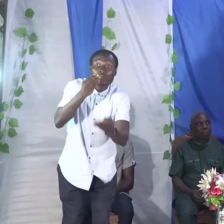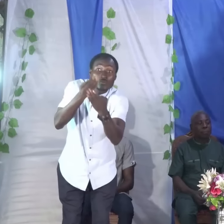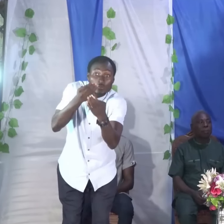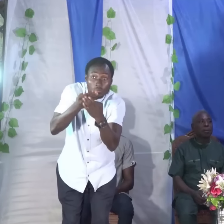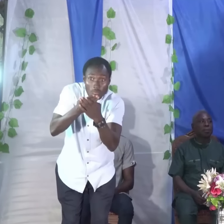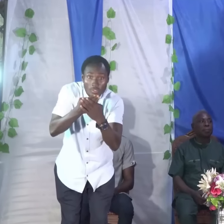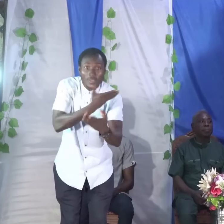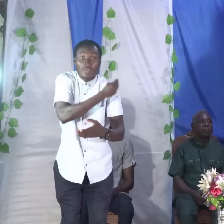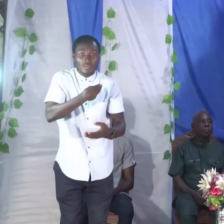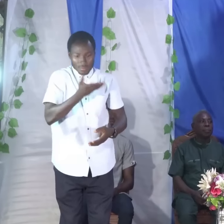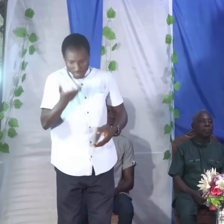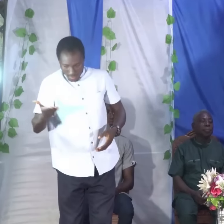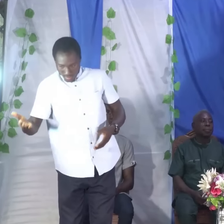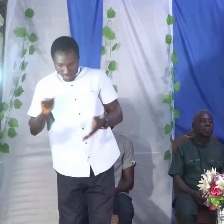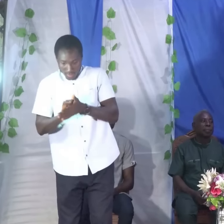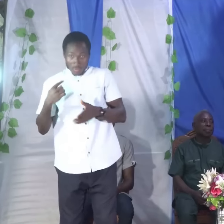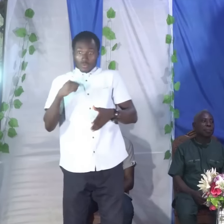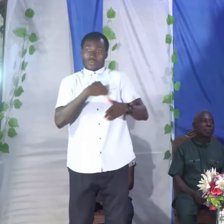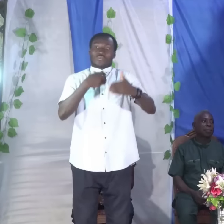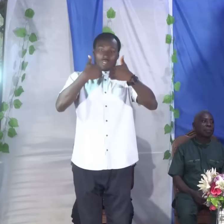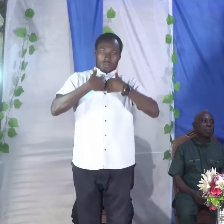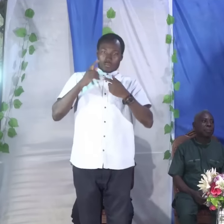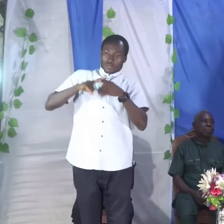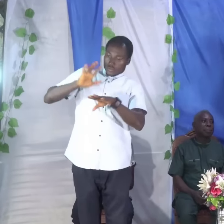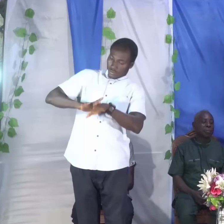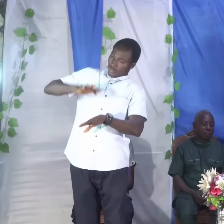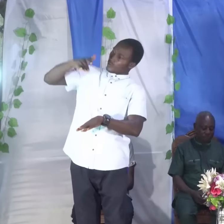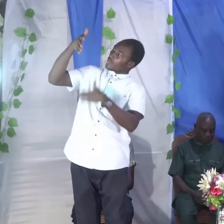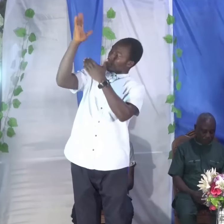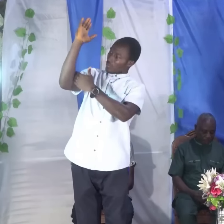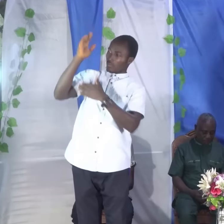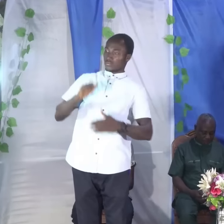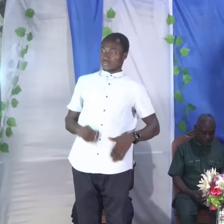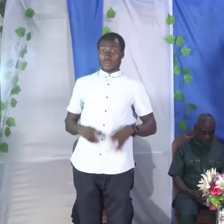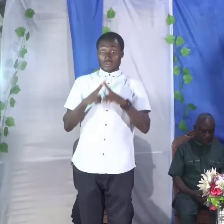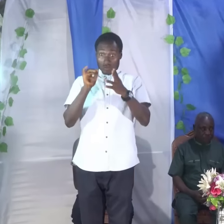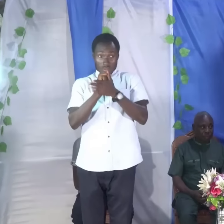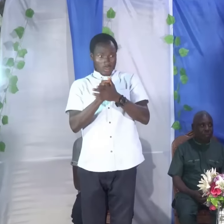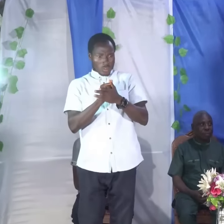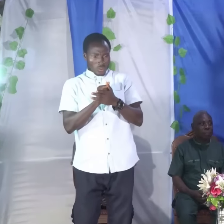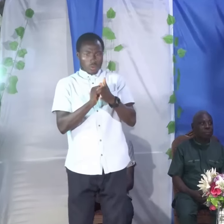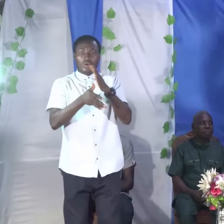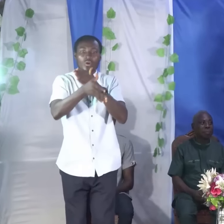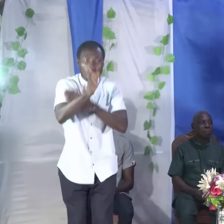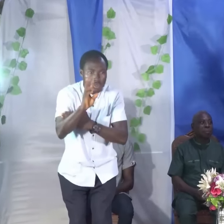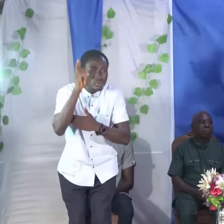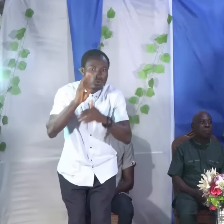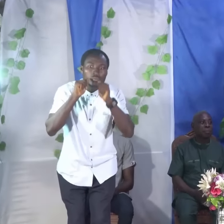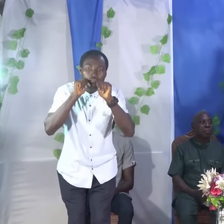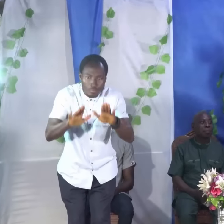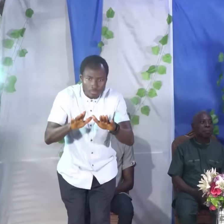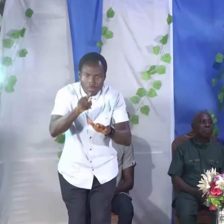Church of Christ for ya share ya bonne na onyankopon afakwa bi so Paul say mo hwe me nsue